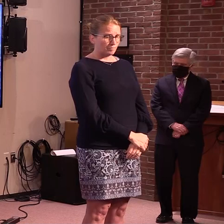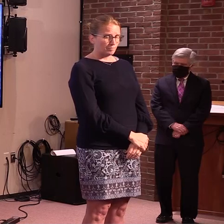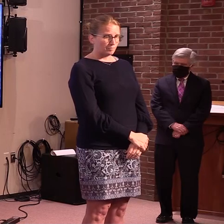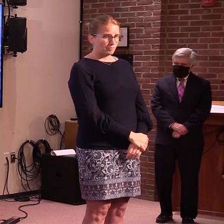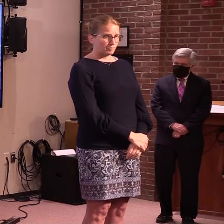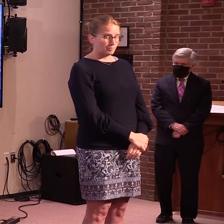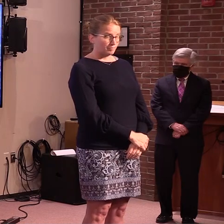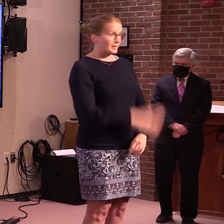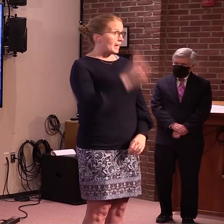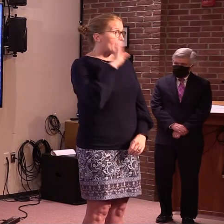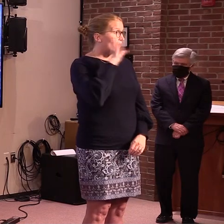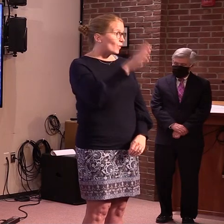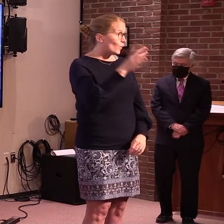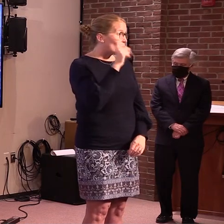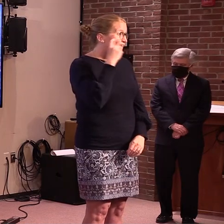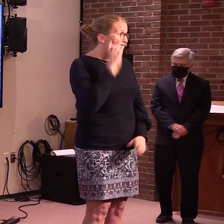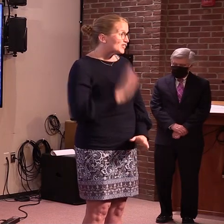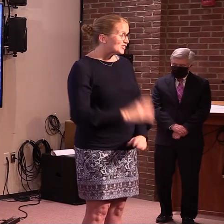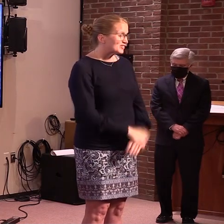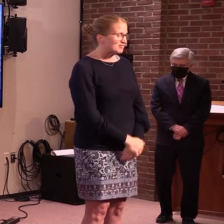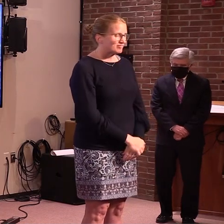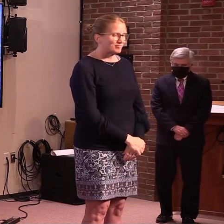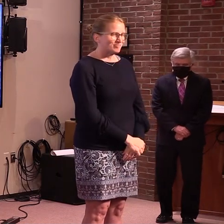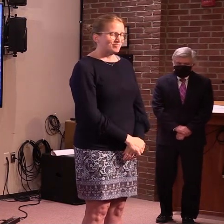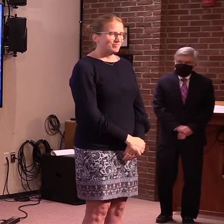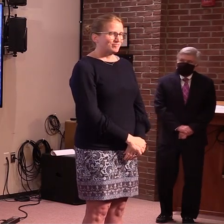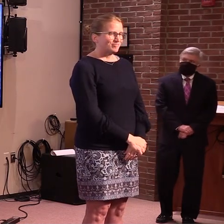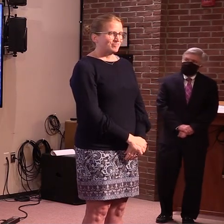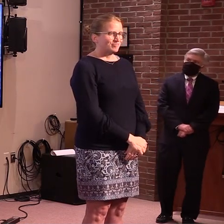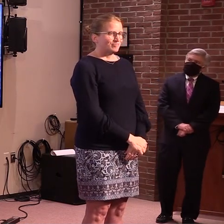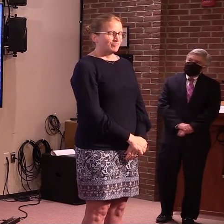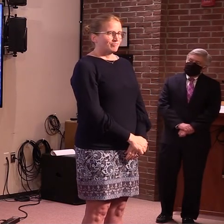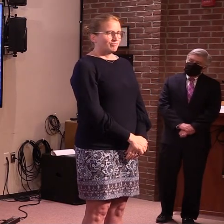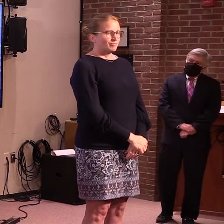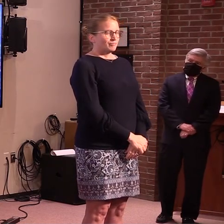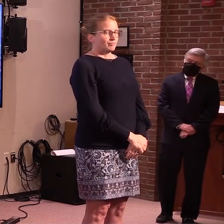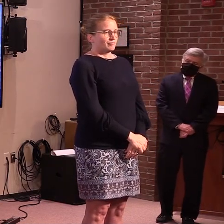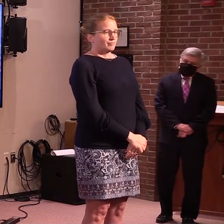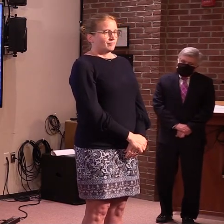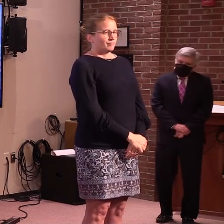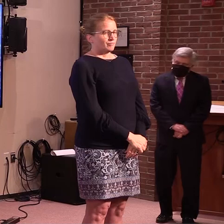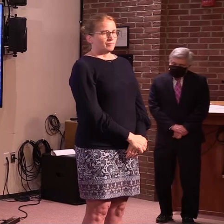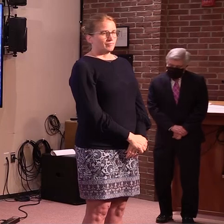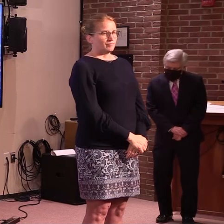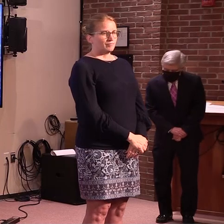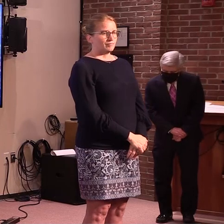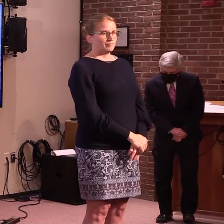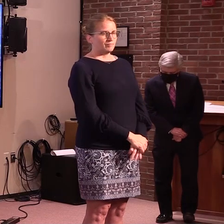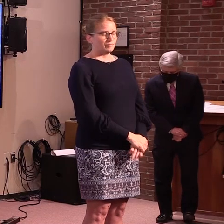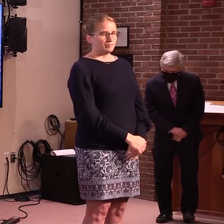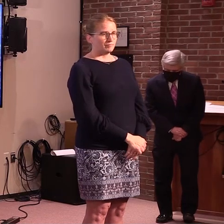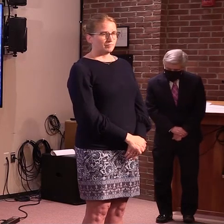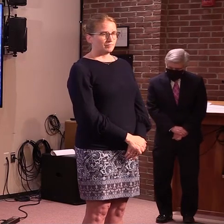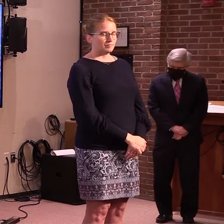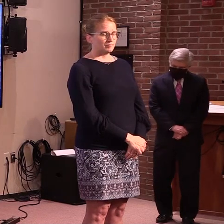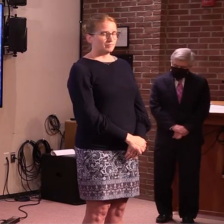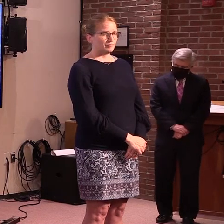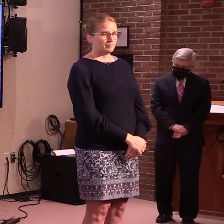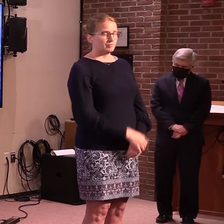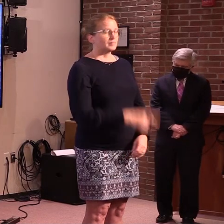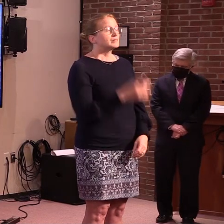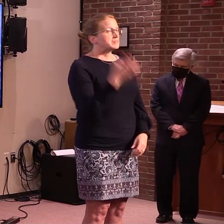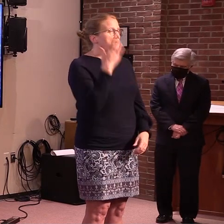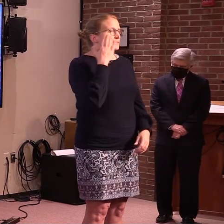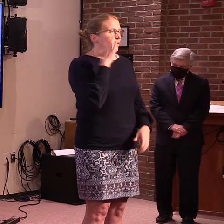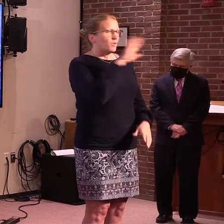Joe, the Barton Chronicle. Hello, Governor. As most of us know, there are a lot of community organizations that raise money